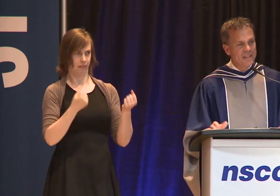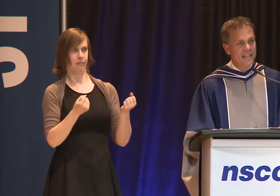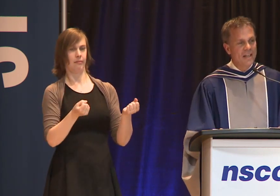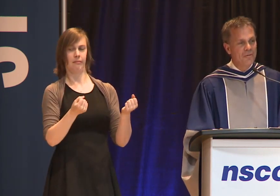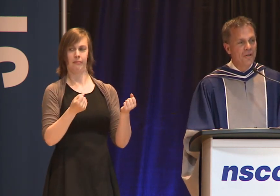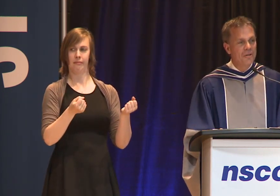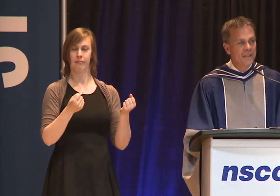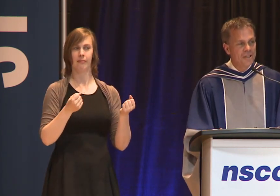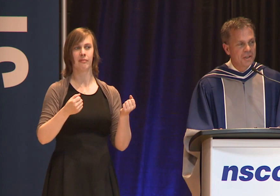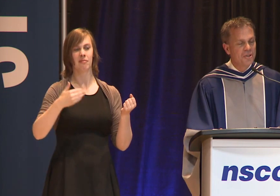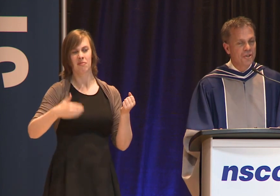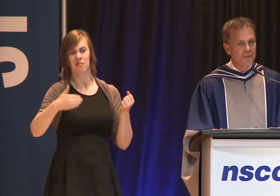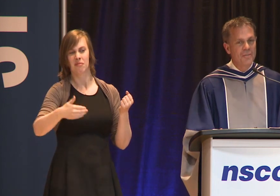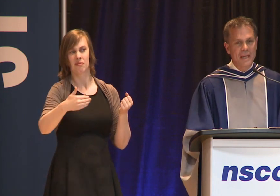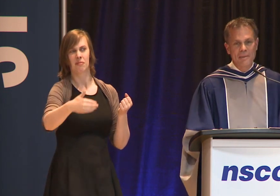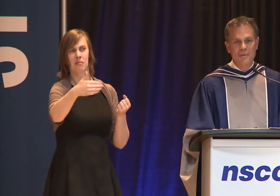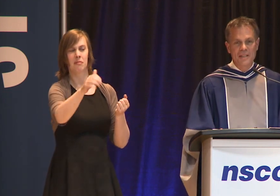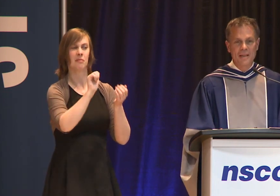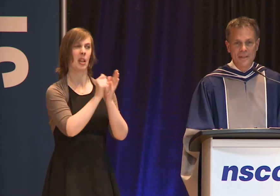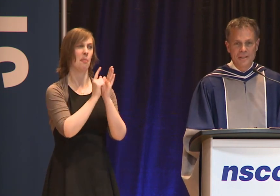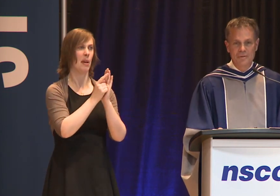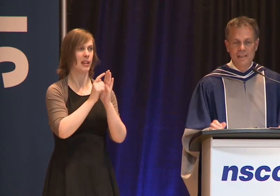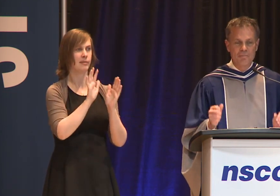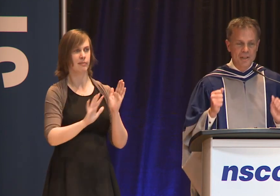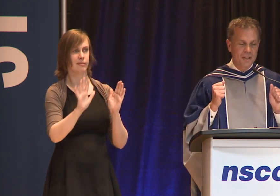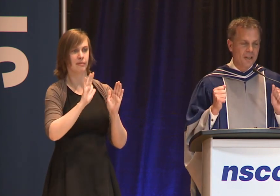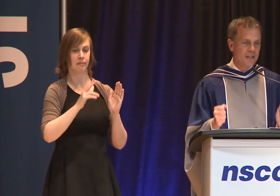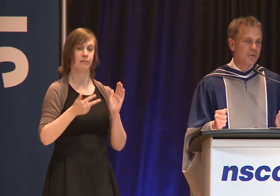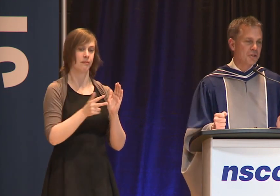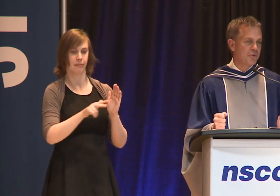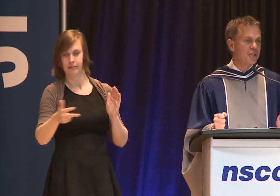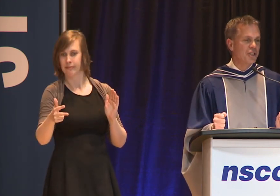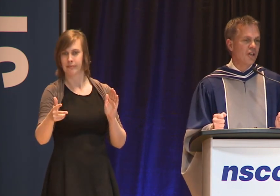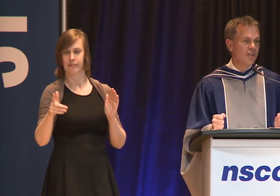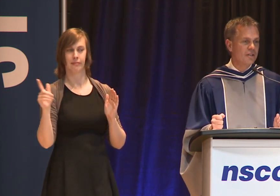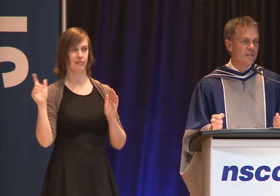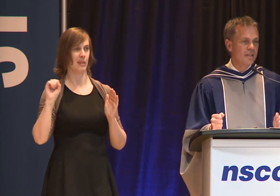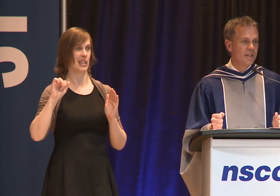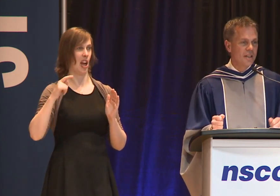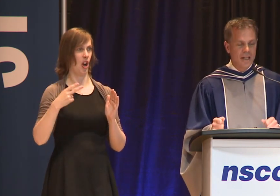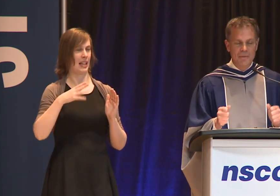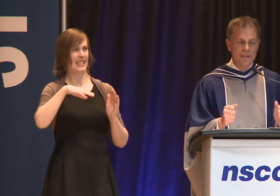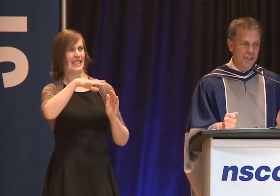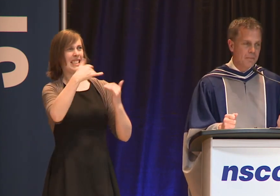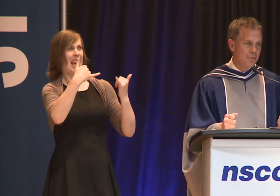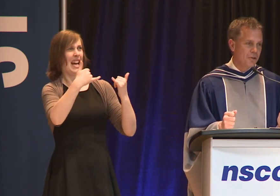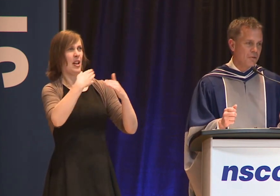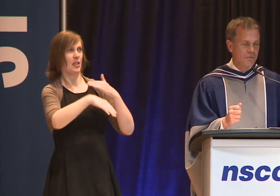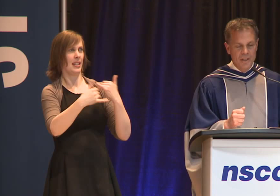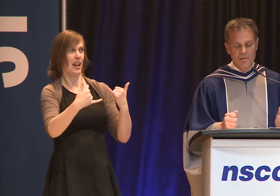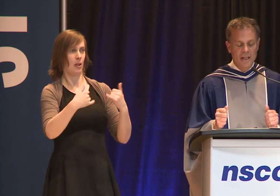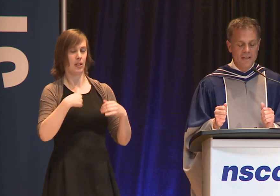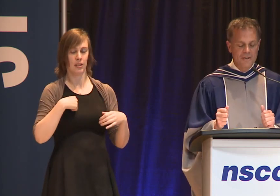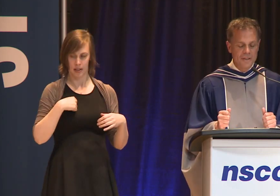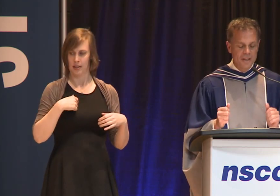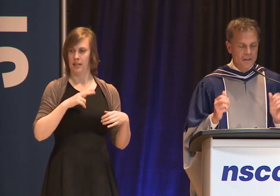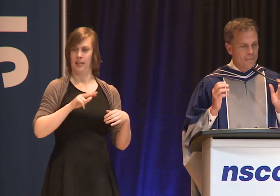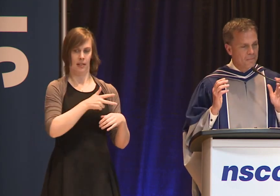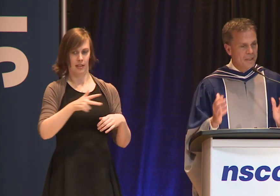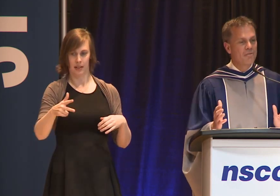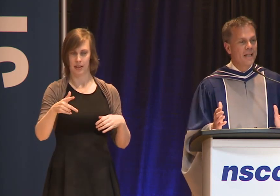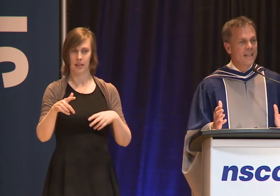pull over to the side of the road because she was sure the baby was coming. So I'd bring the car to a screeching halt. I would jump out, run